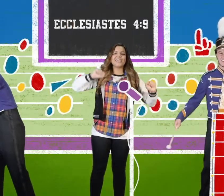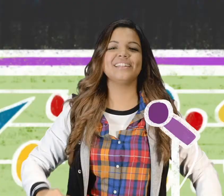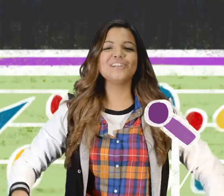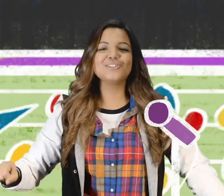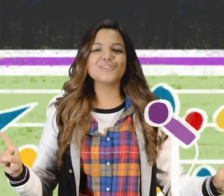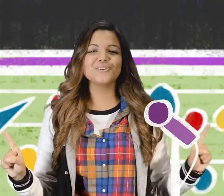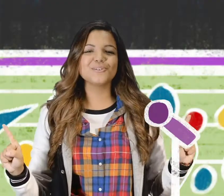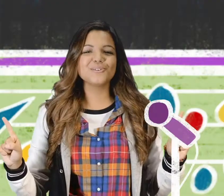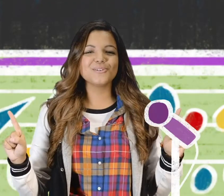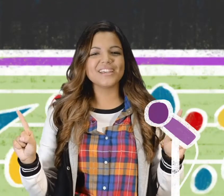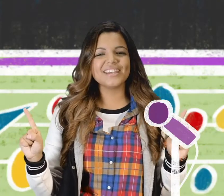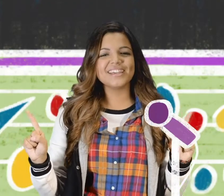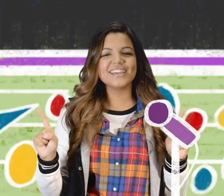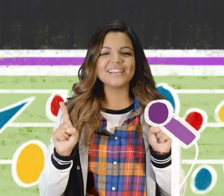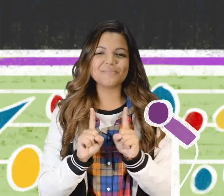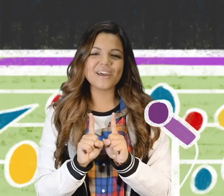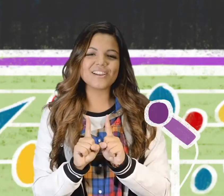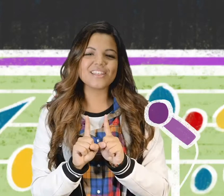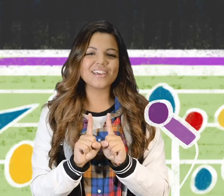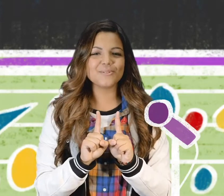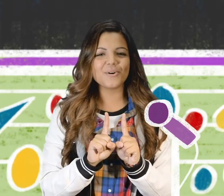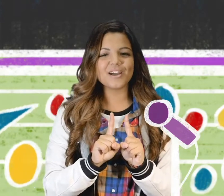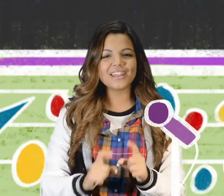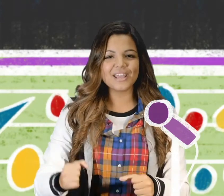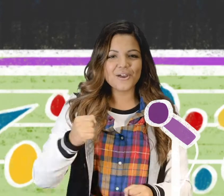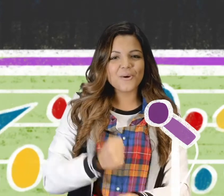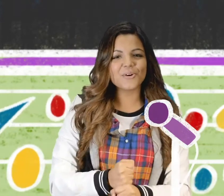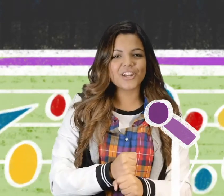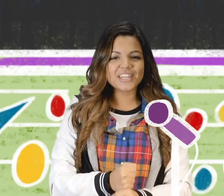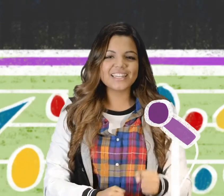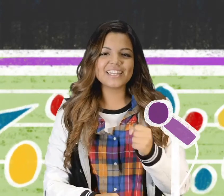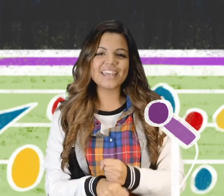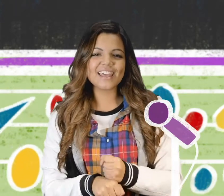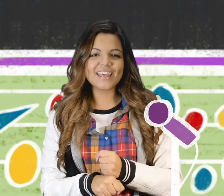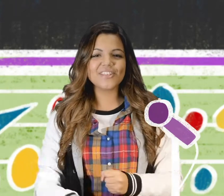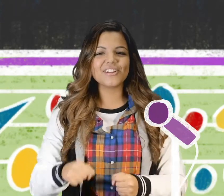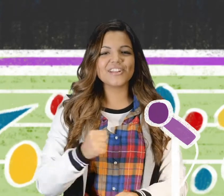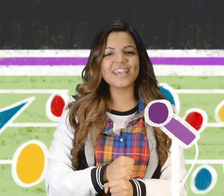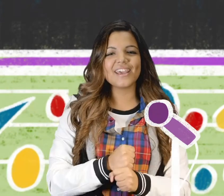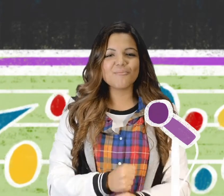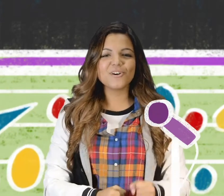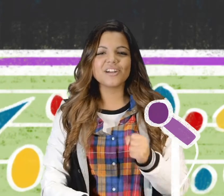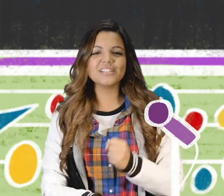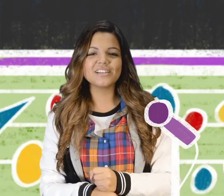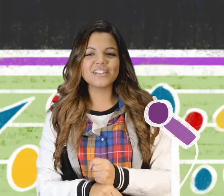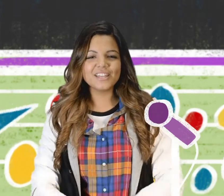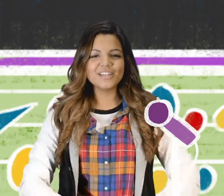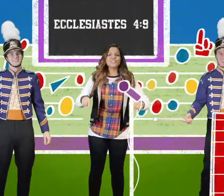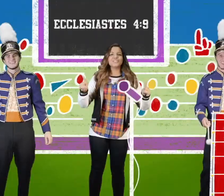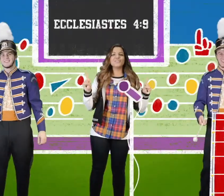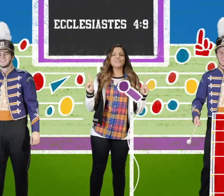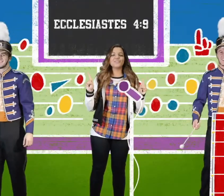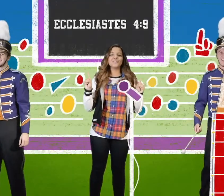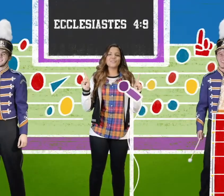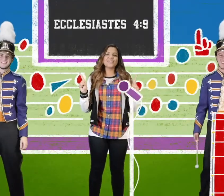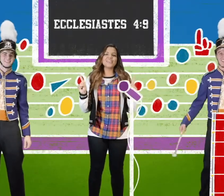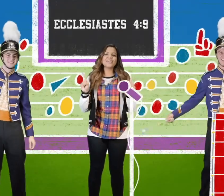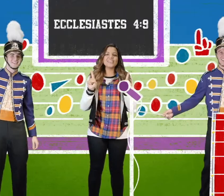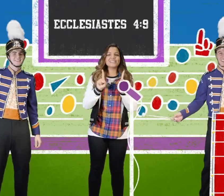4:9. Two is better than one. Working together to get more done. Two is